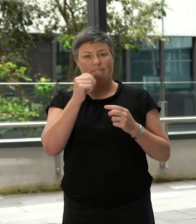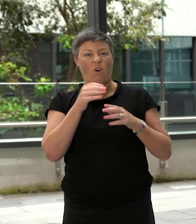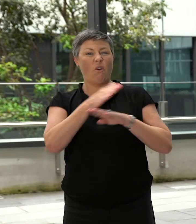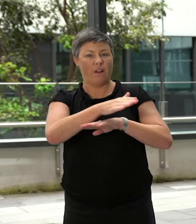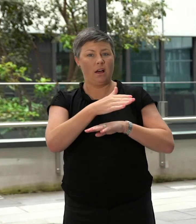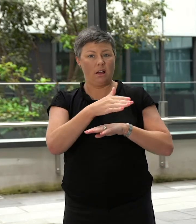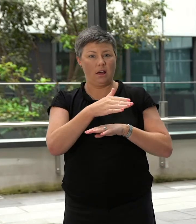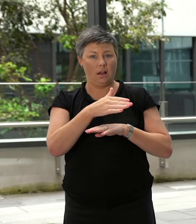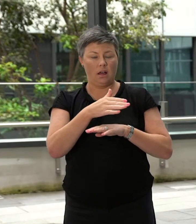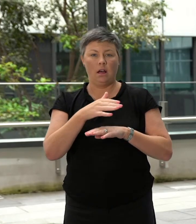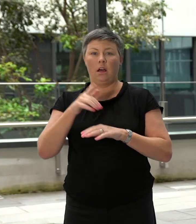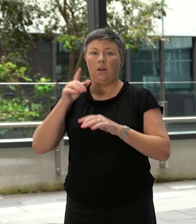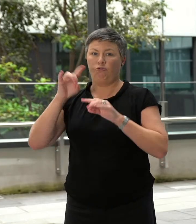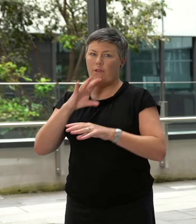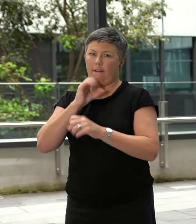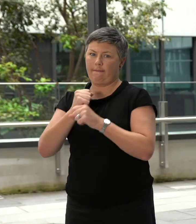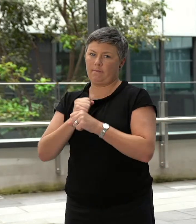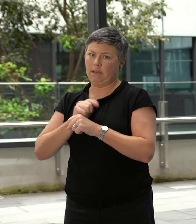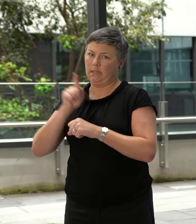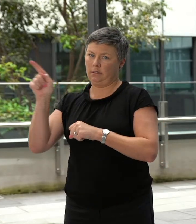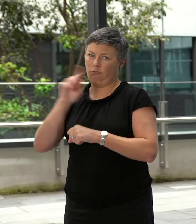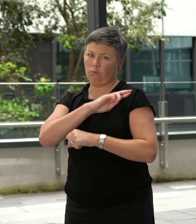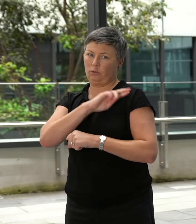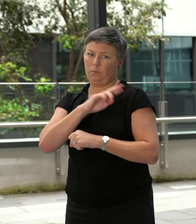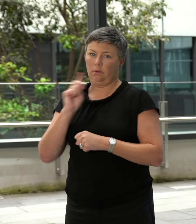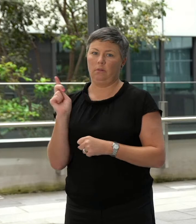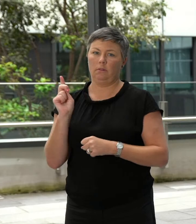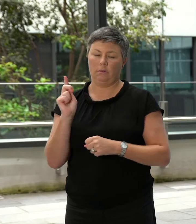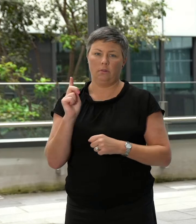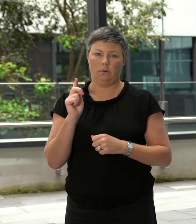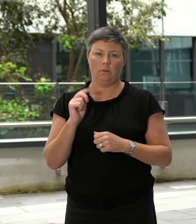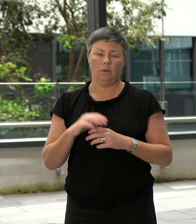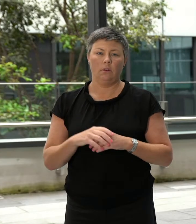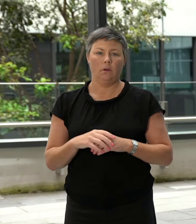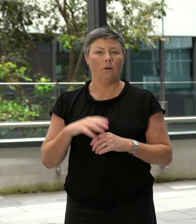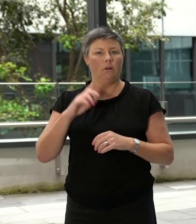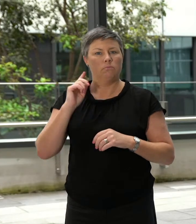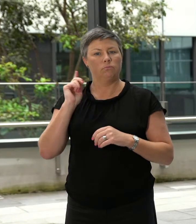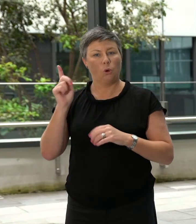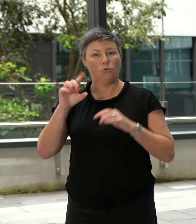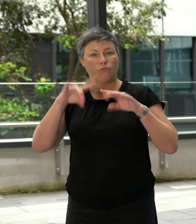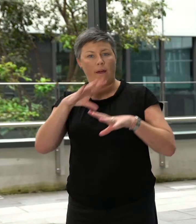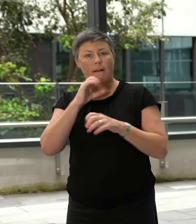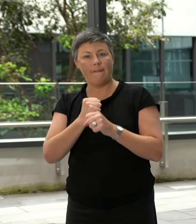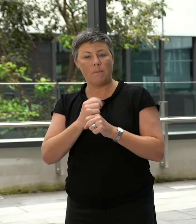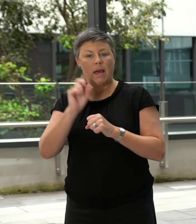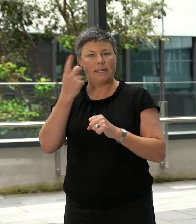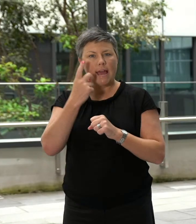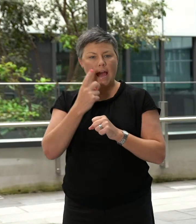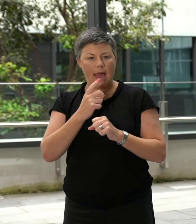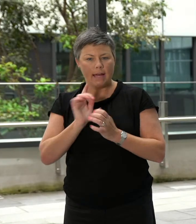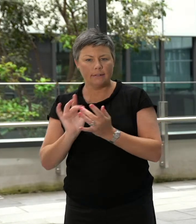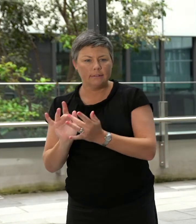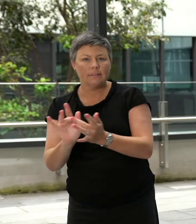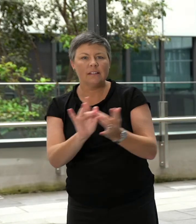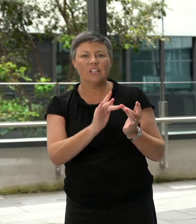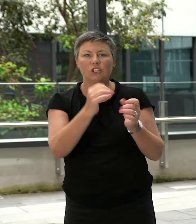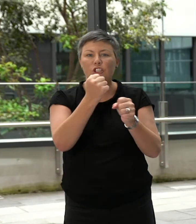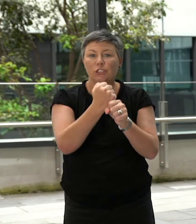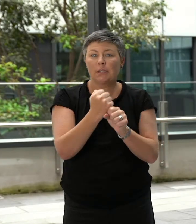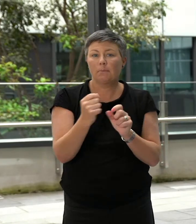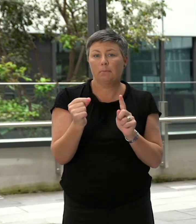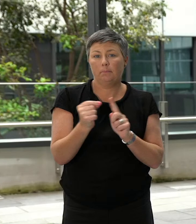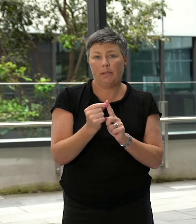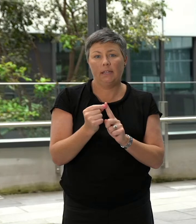that's the Commonwealth's responsibility. So the Commonwealth has been talking to the GPs to get a network to administer. And don't forget,